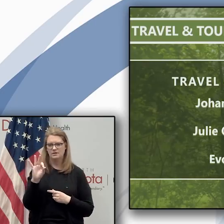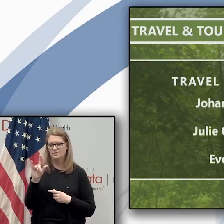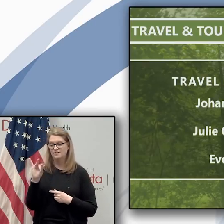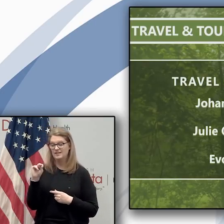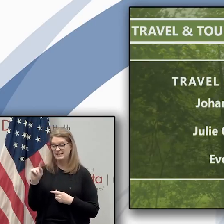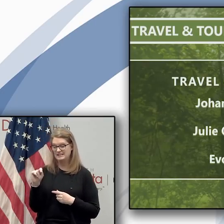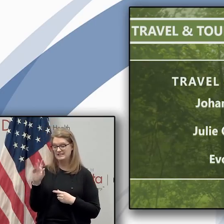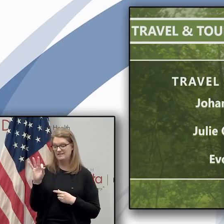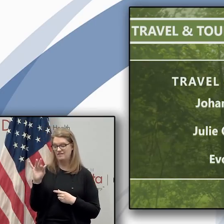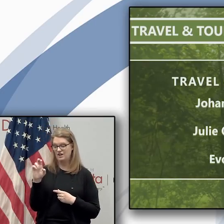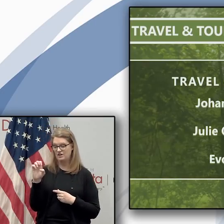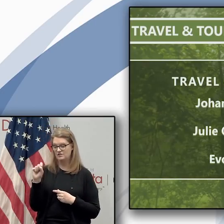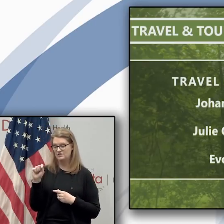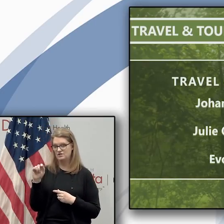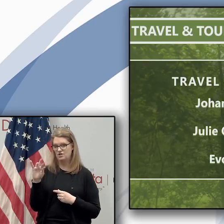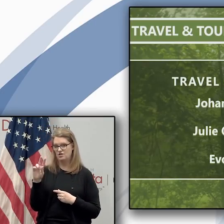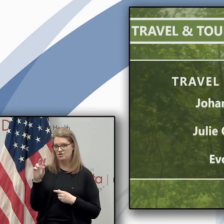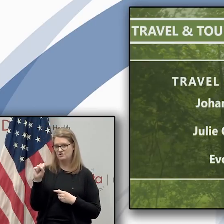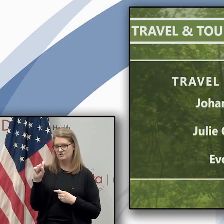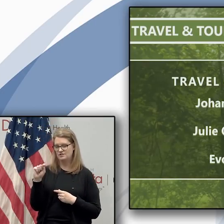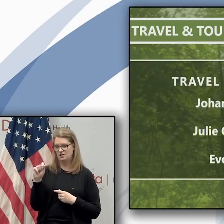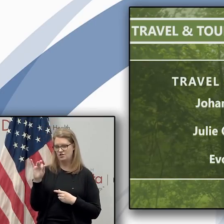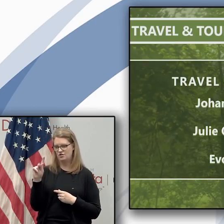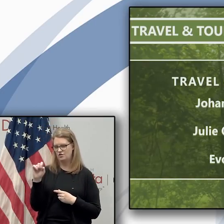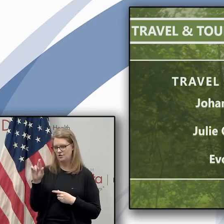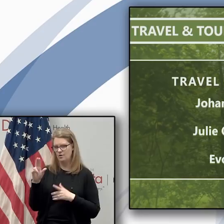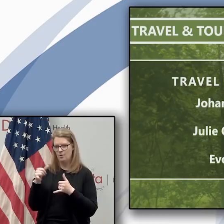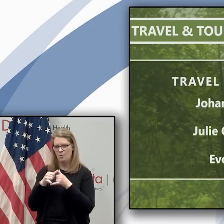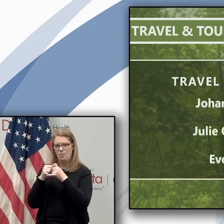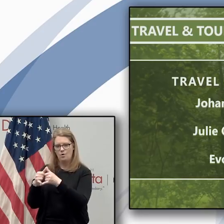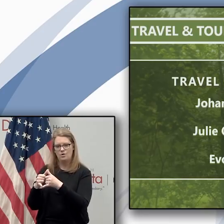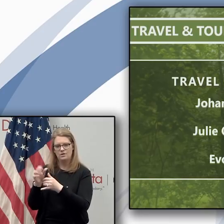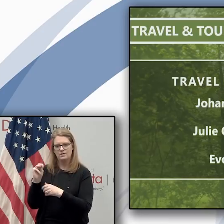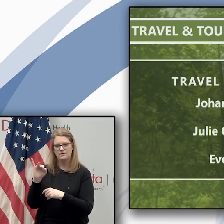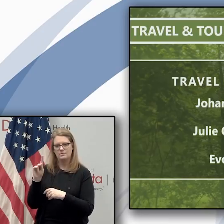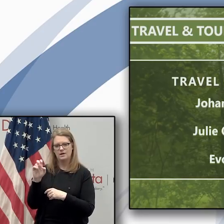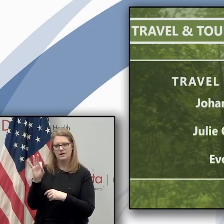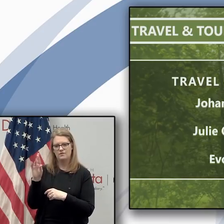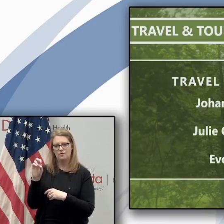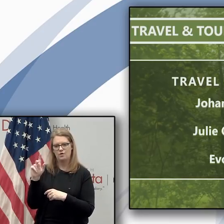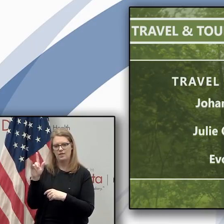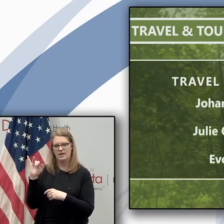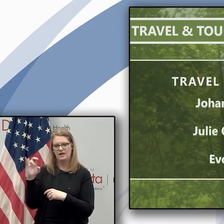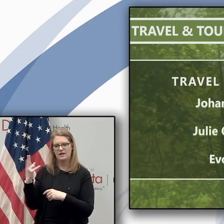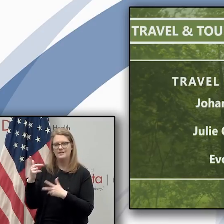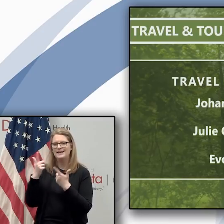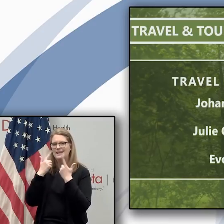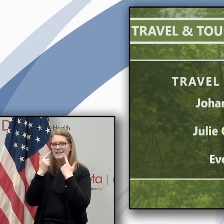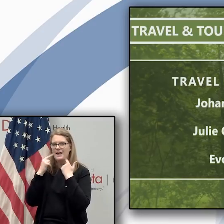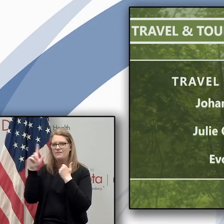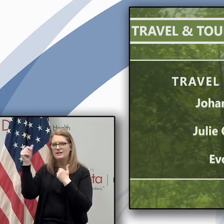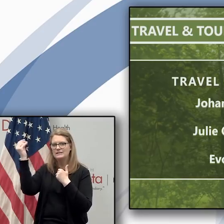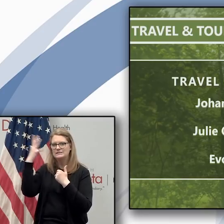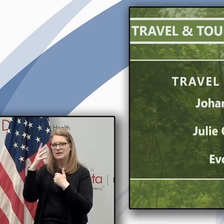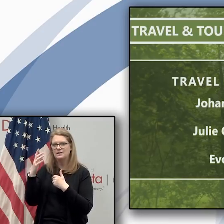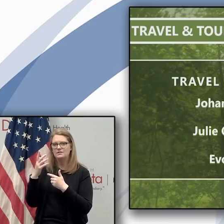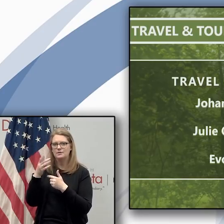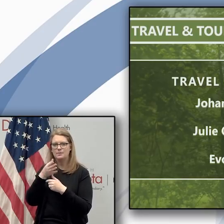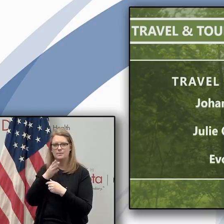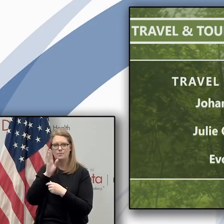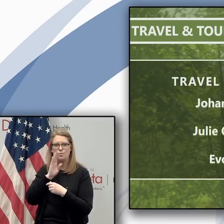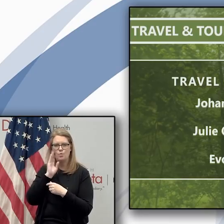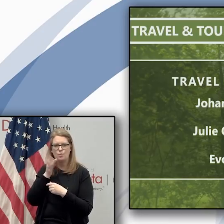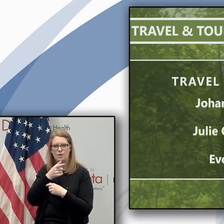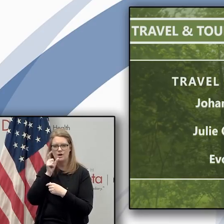Flint Firestarter Award for Tourism Development Project goes to Mike Freilich at the Laughing Sun Brewery in Bismarck.